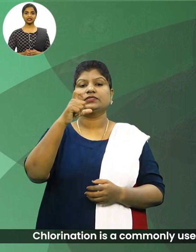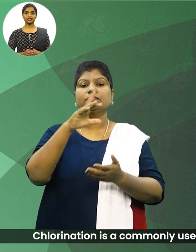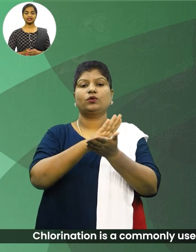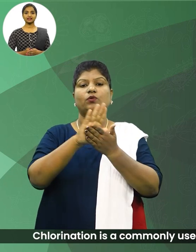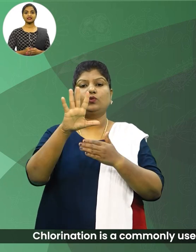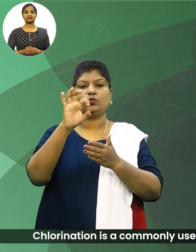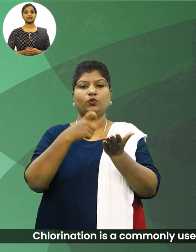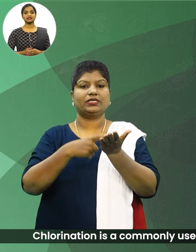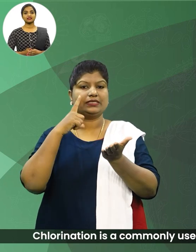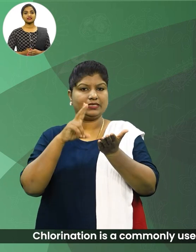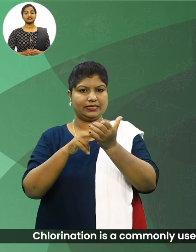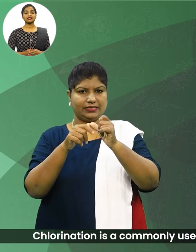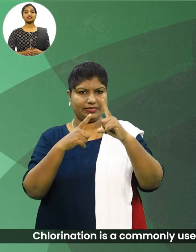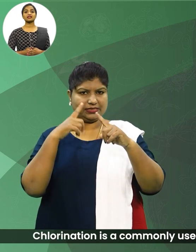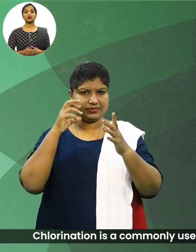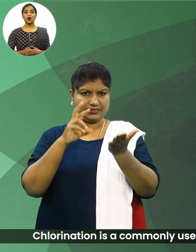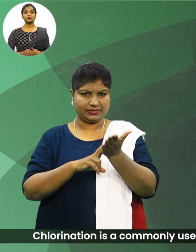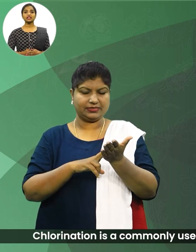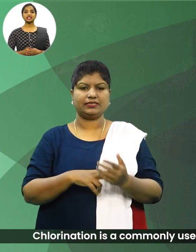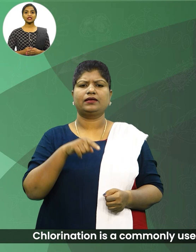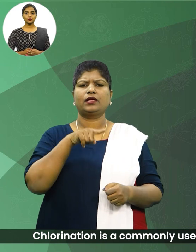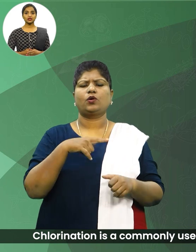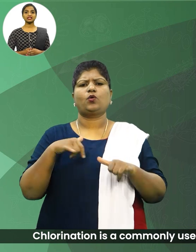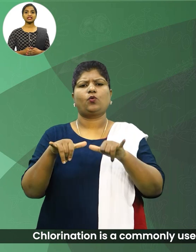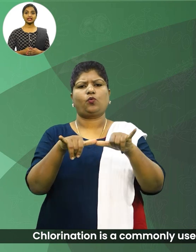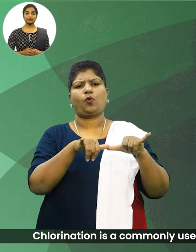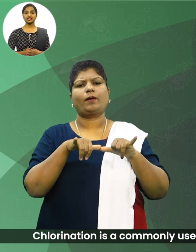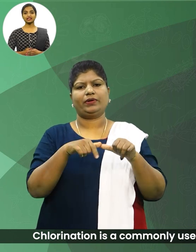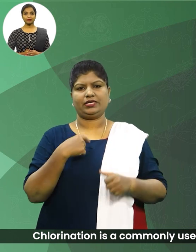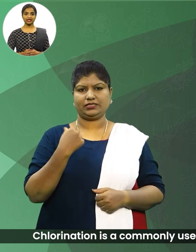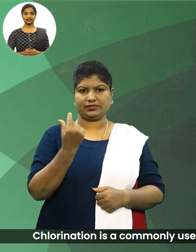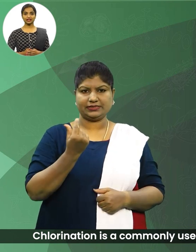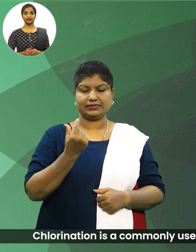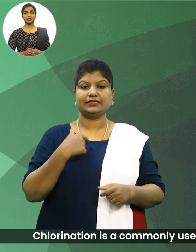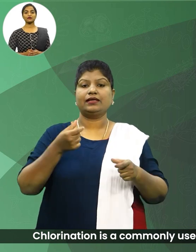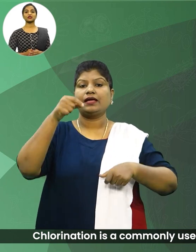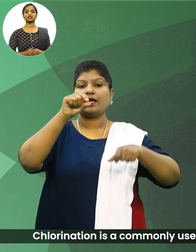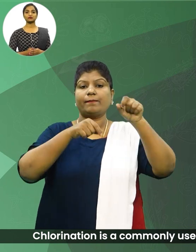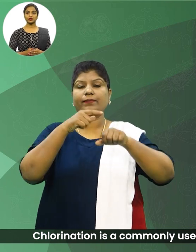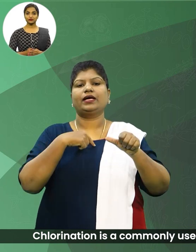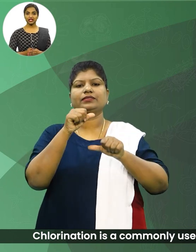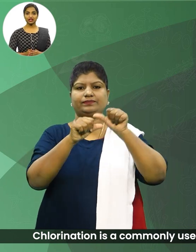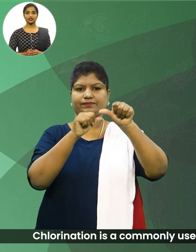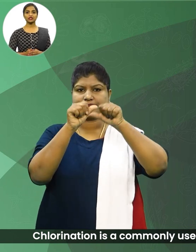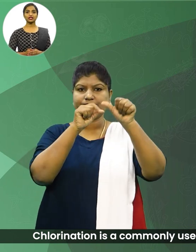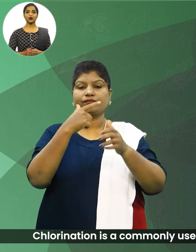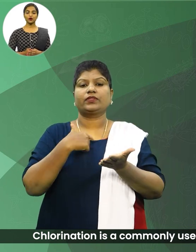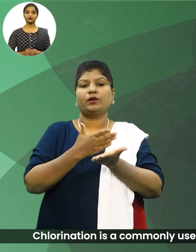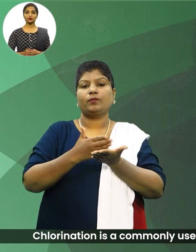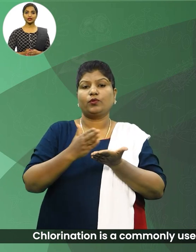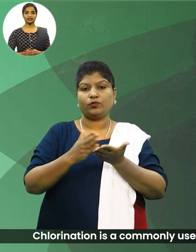Chlorination is a commonly used chemical method for the purification